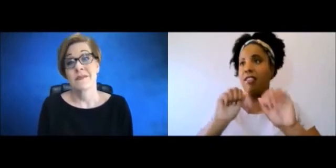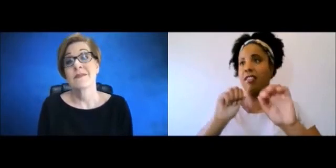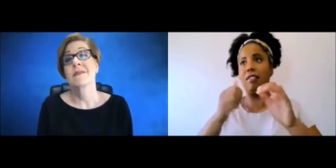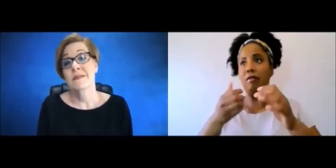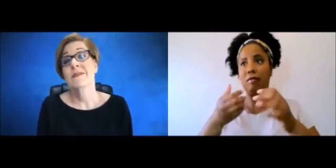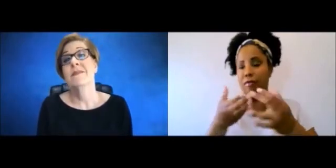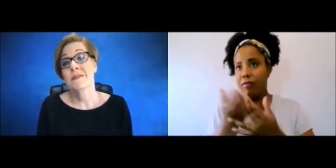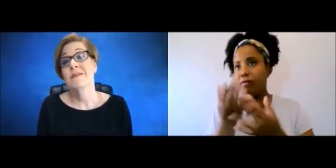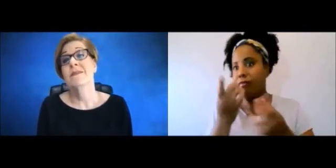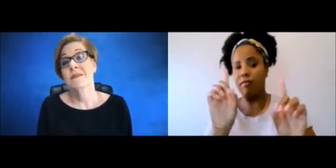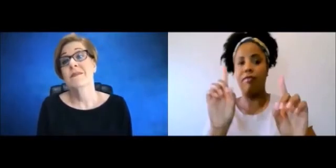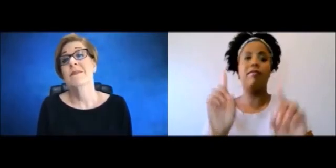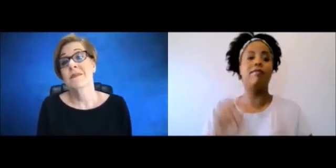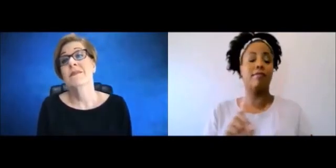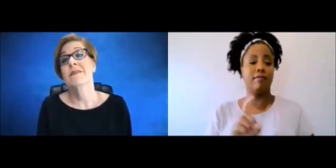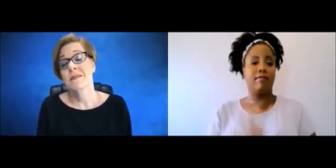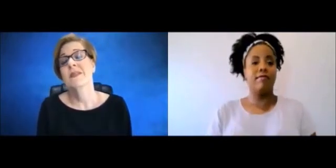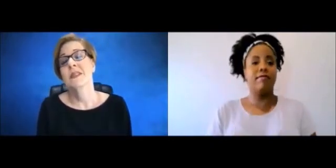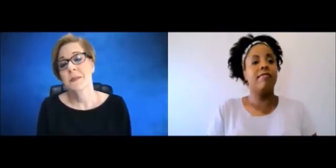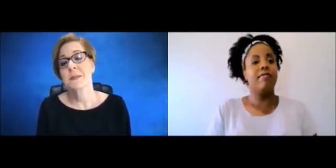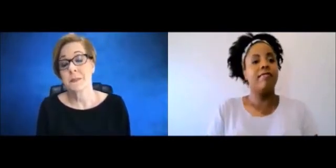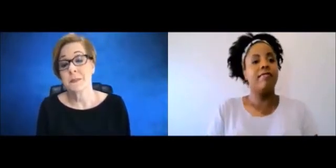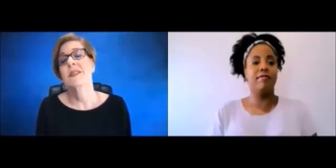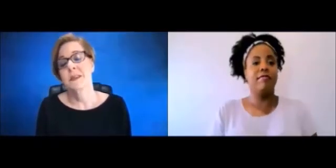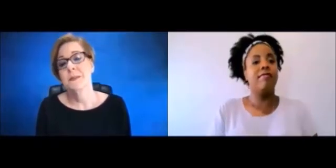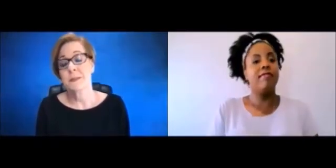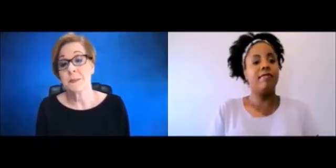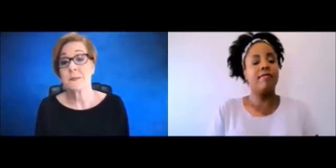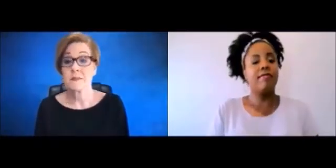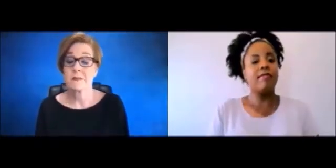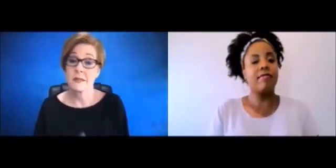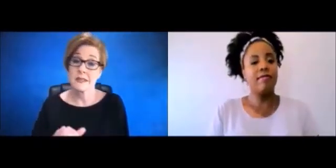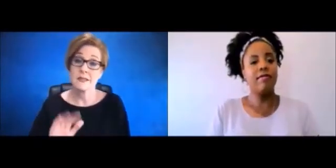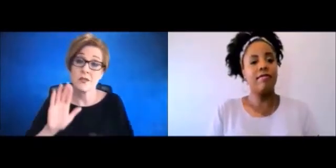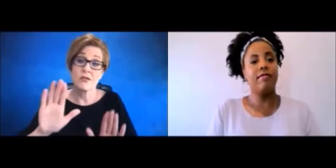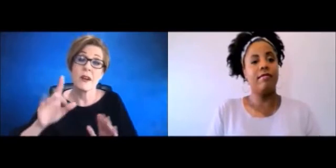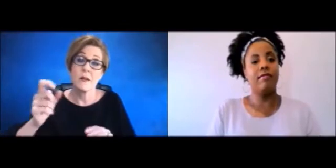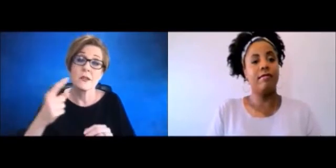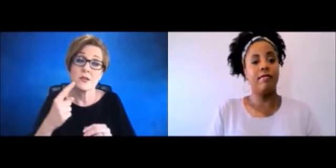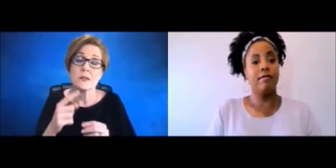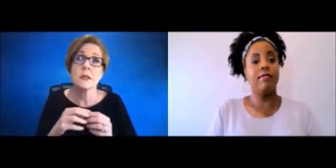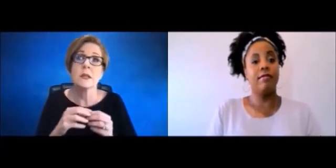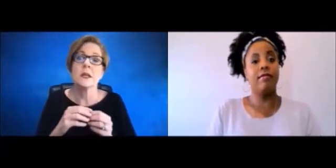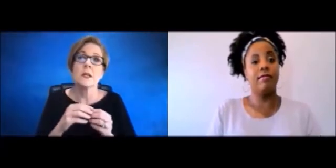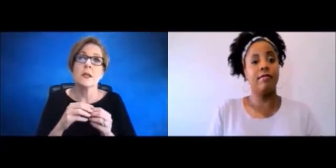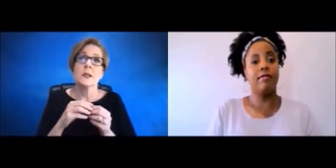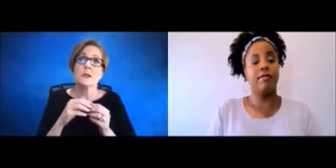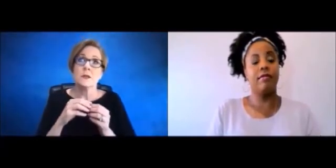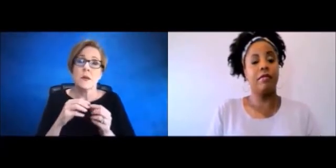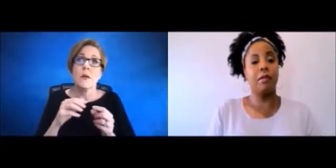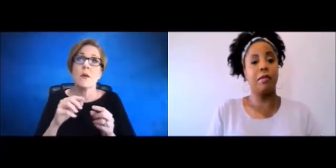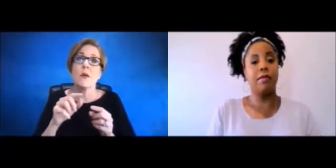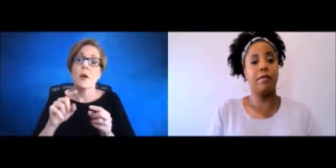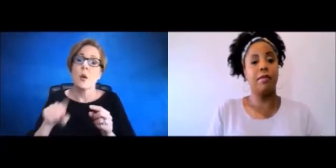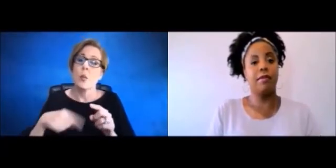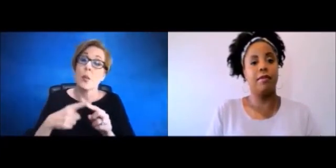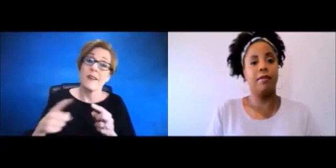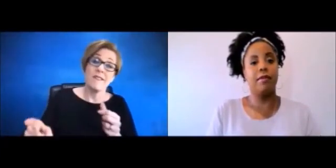are trying to make it work? That's a great question. So when COVID first hit